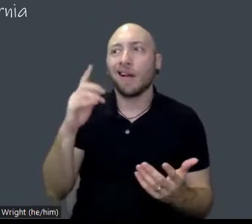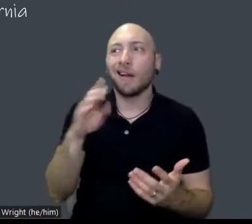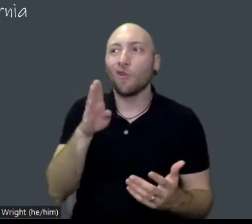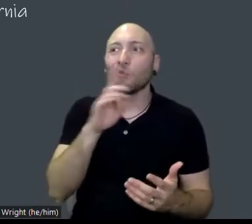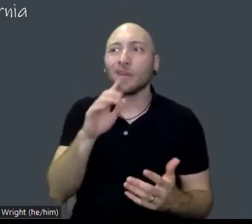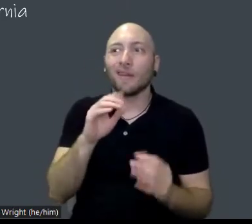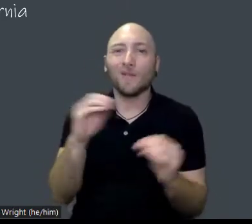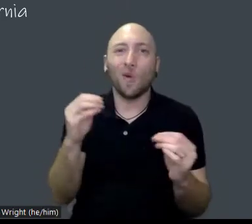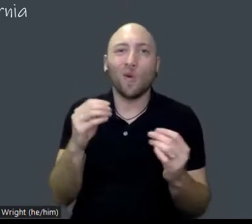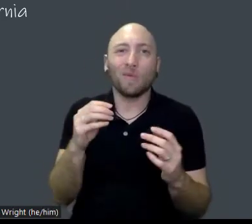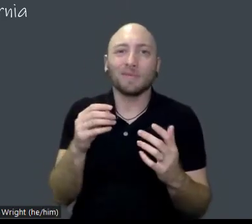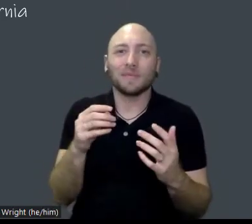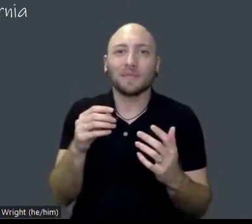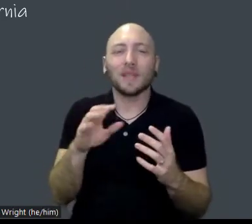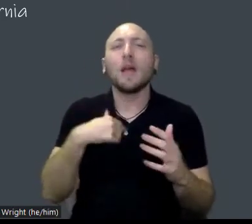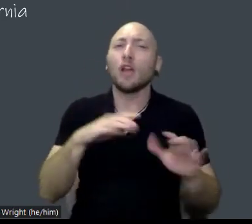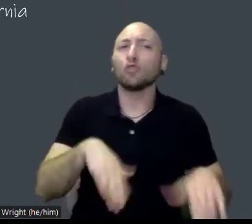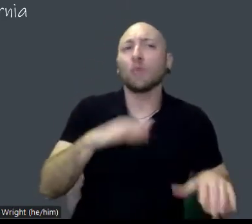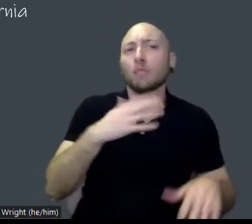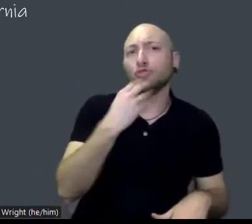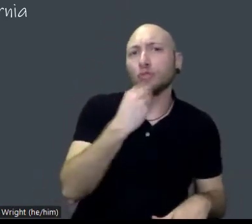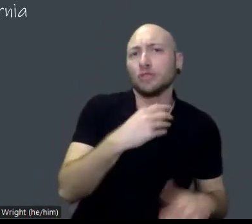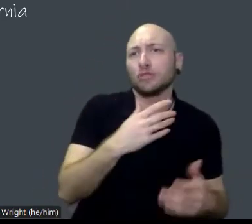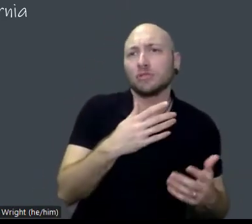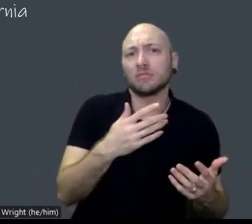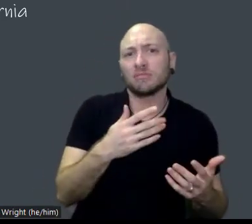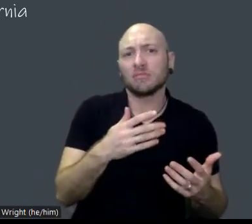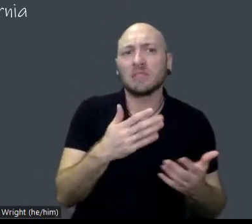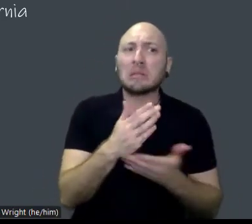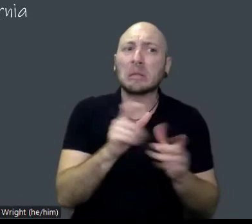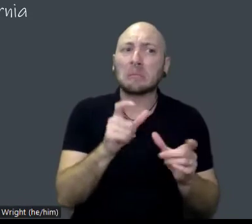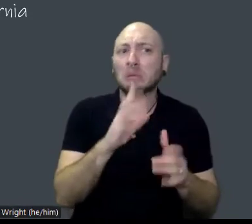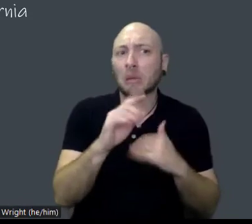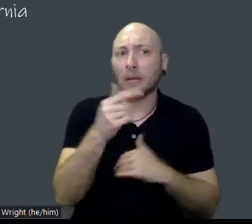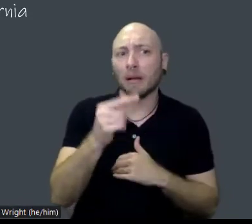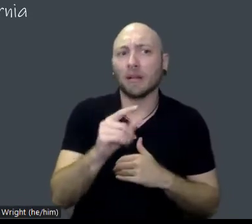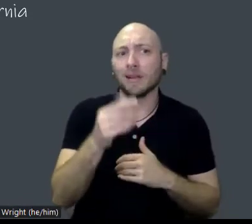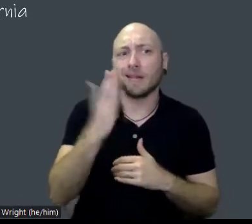raised Jewish household. There's like people talk about God. Yeah, it's God. I don't care.